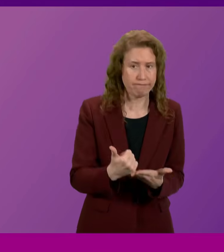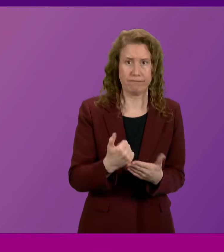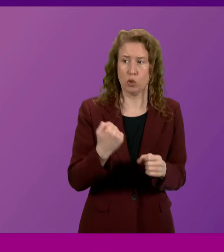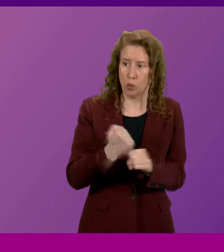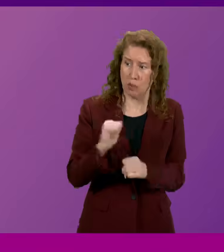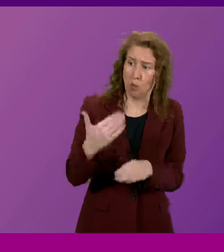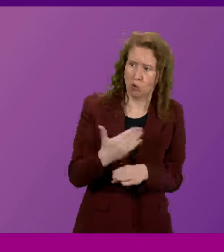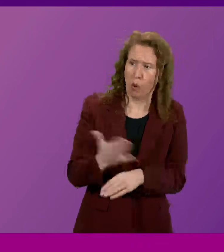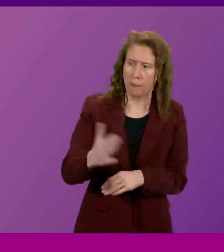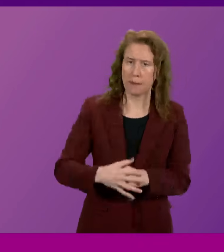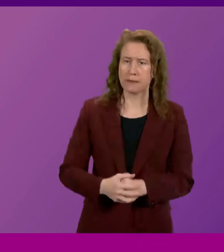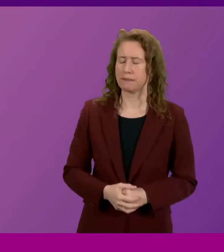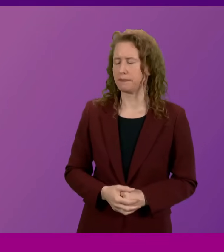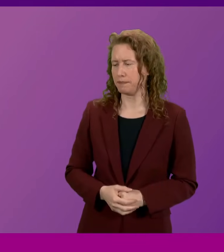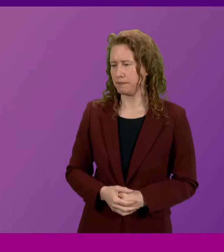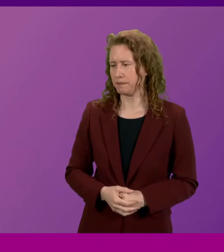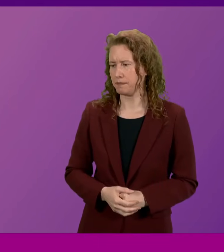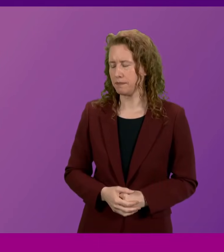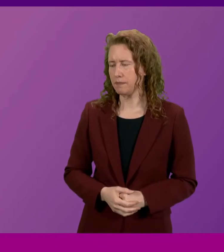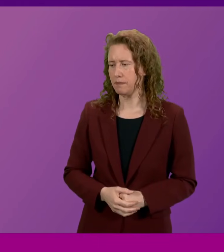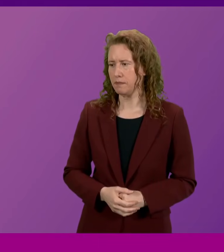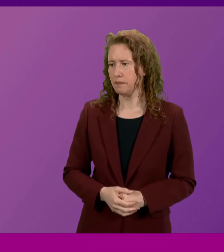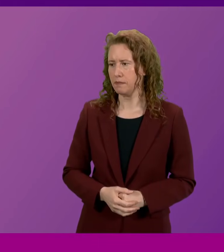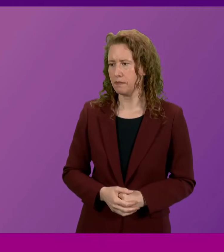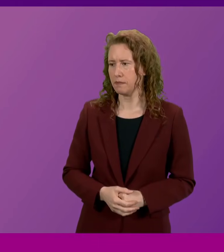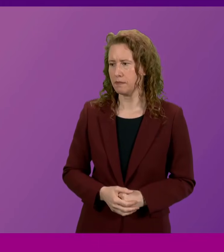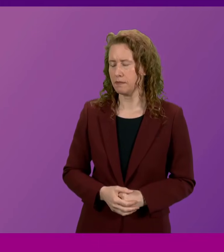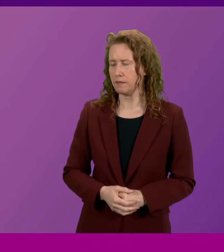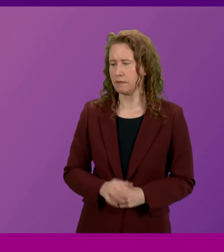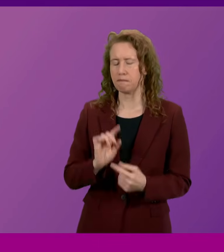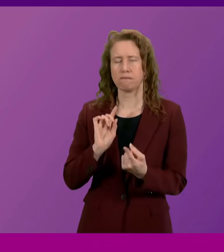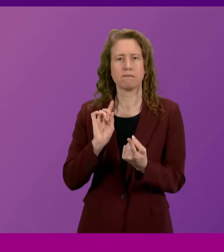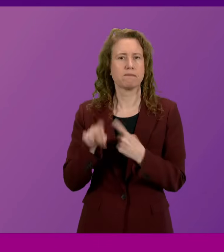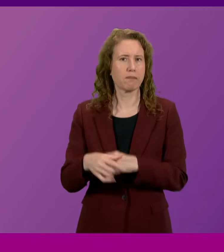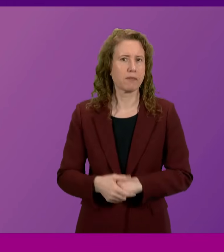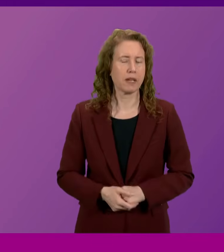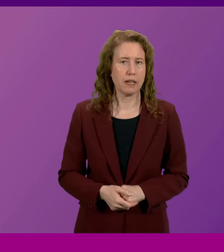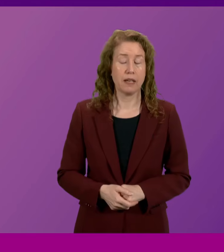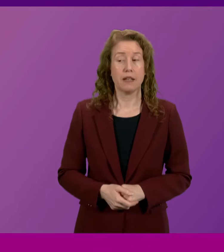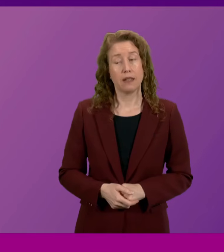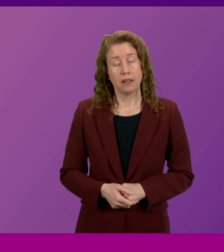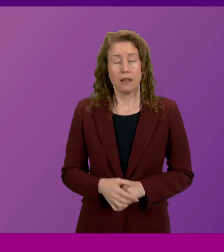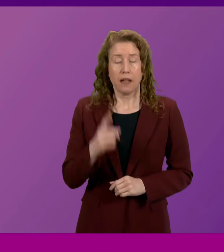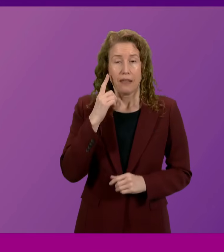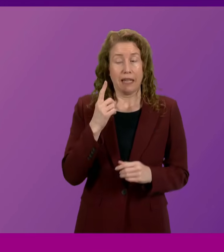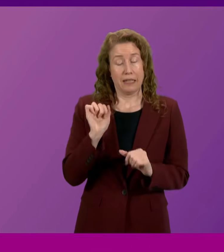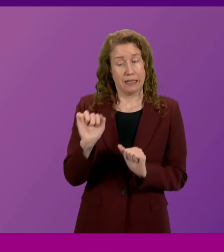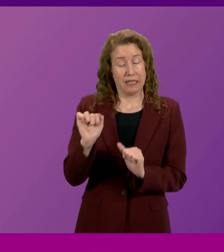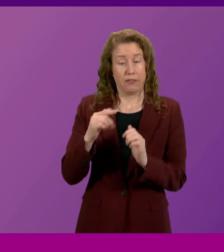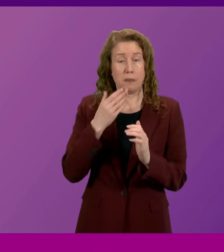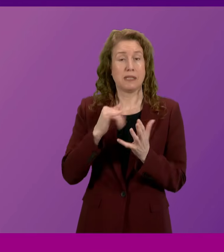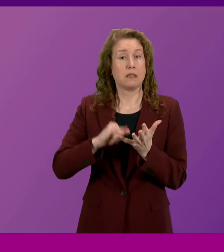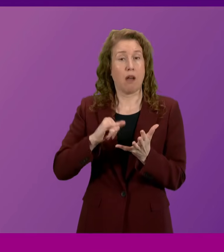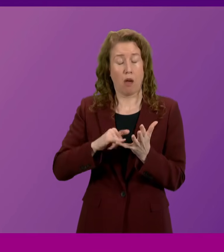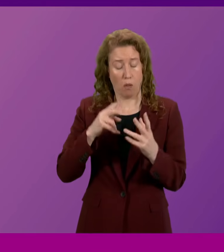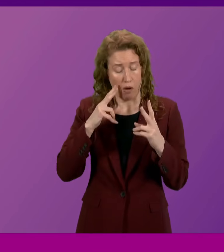job? First Minister. I think if Mr Sarwar was to look